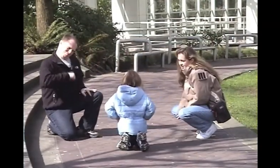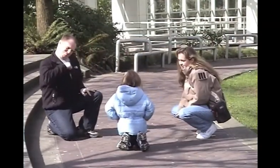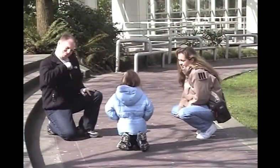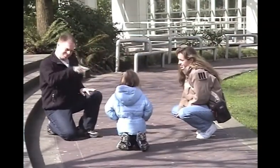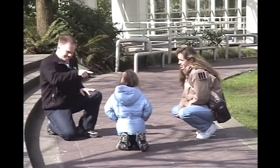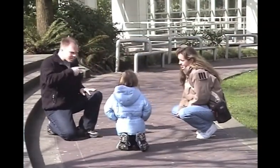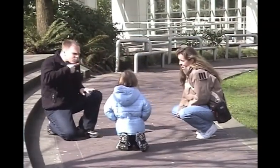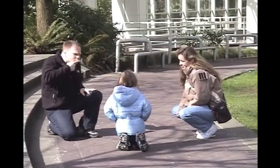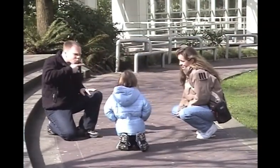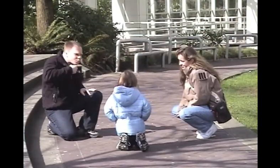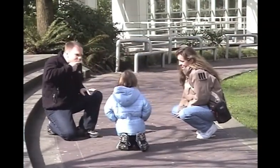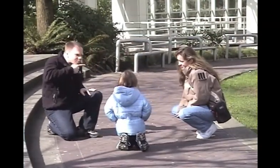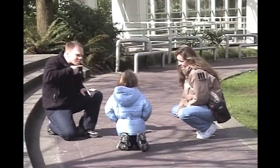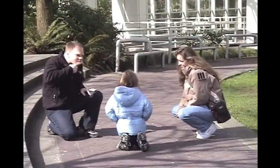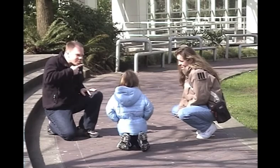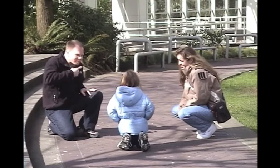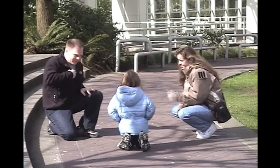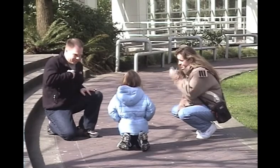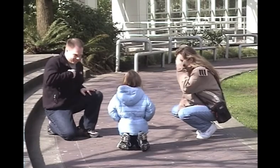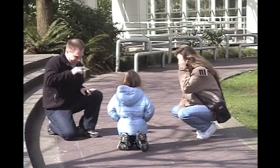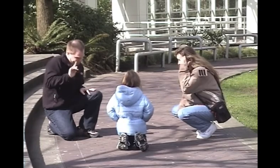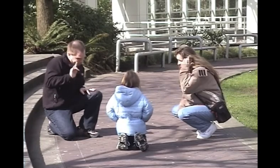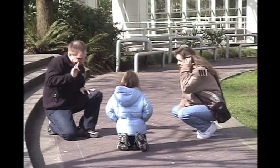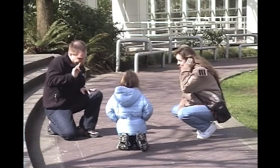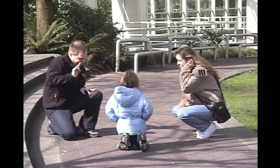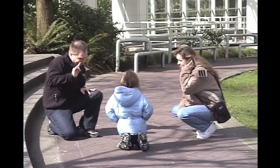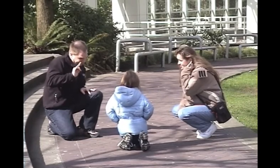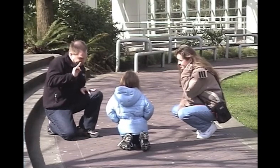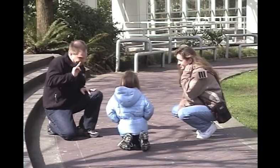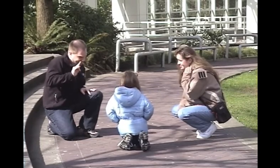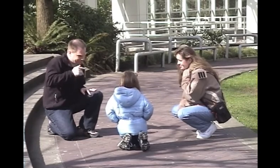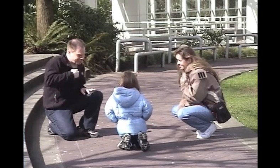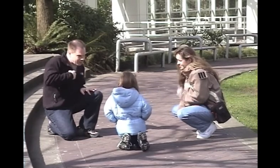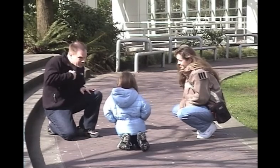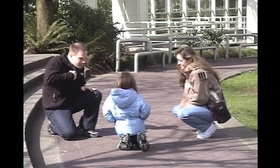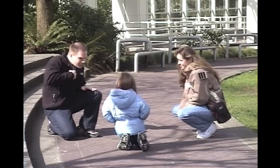I'm proud that you're hearing. I love you. I'm learning to speak for you.